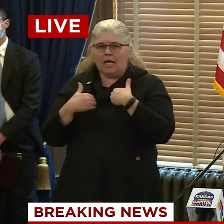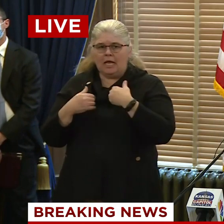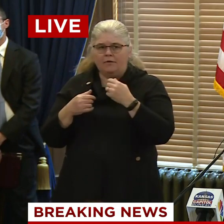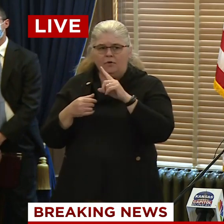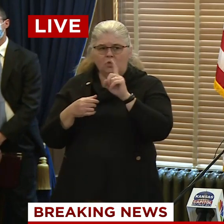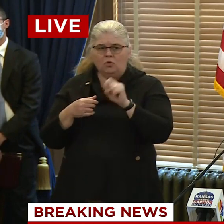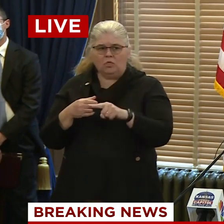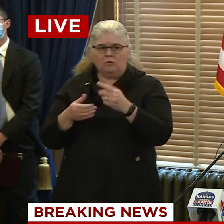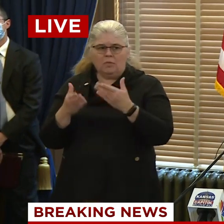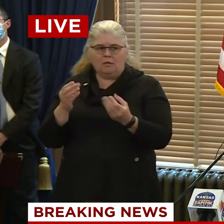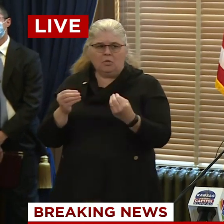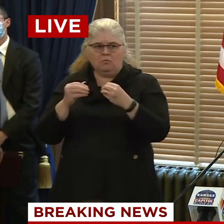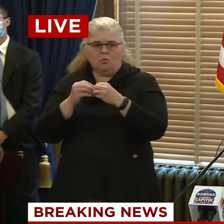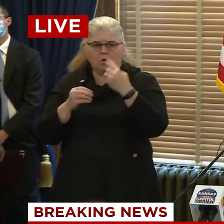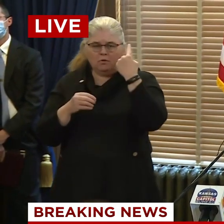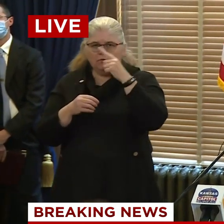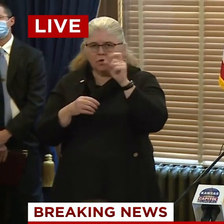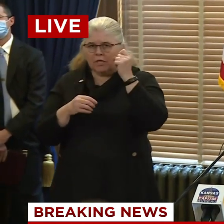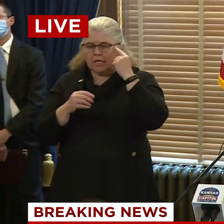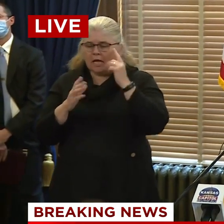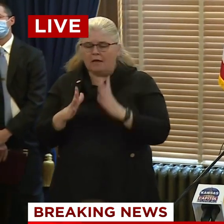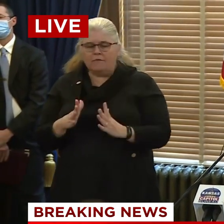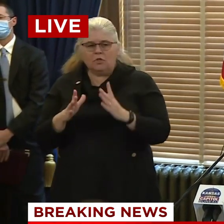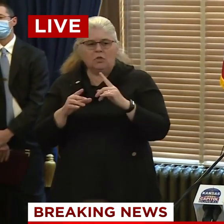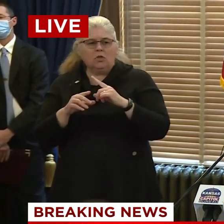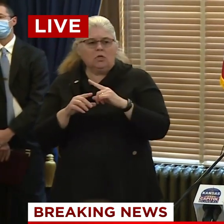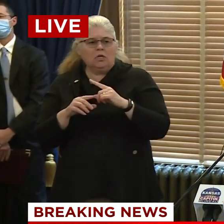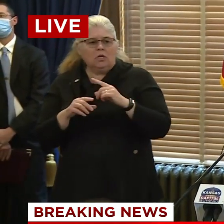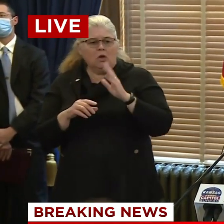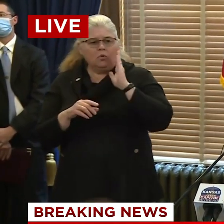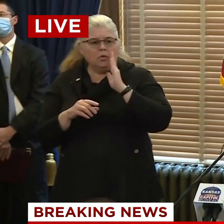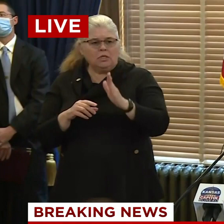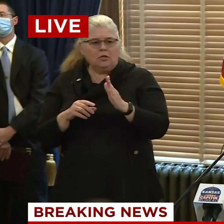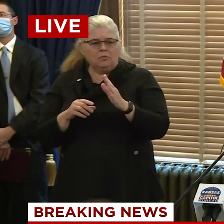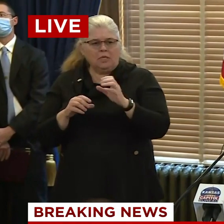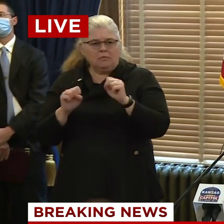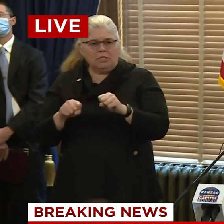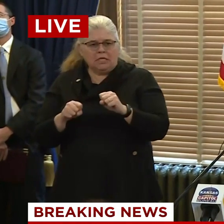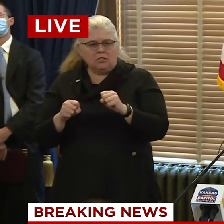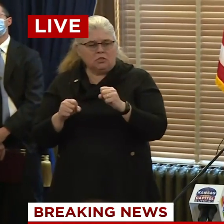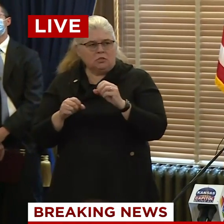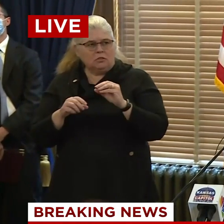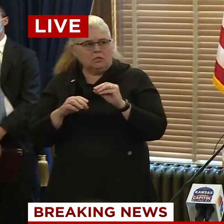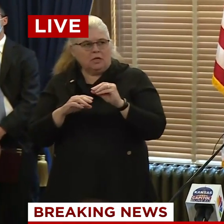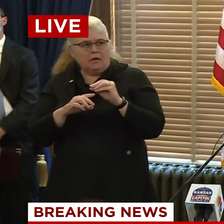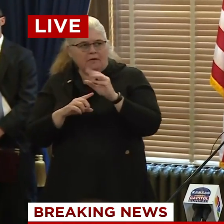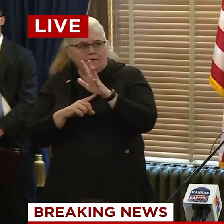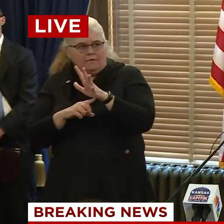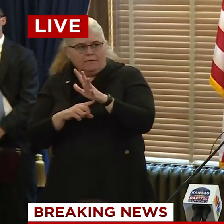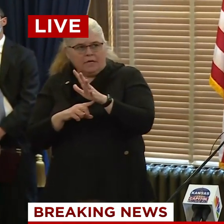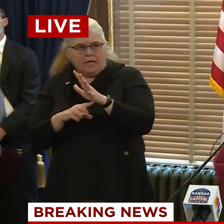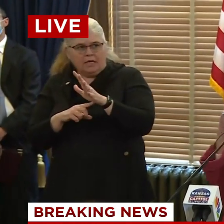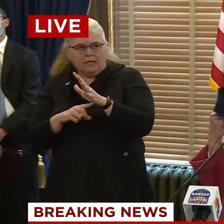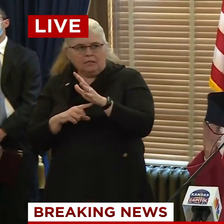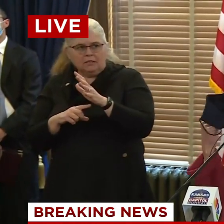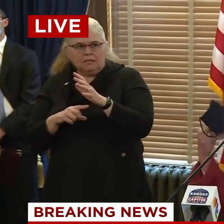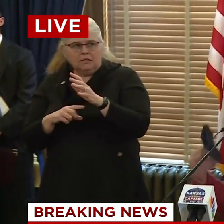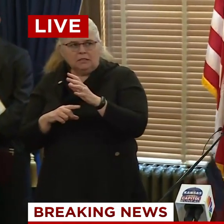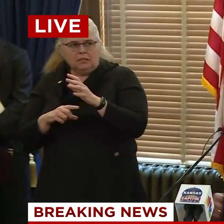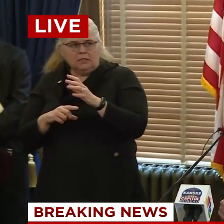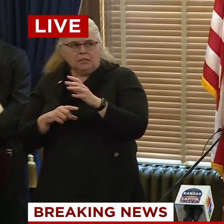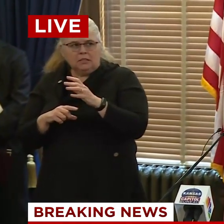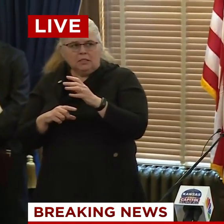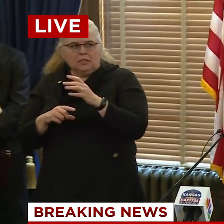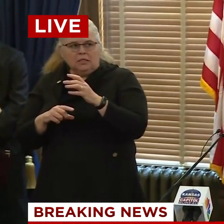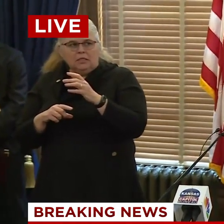was wondering, would there be any potential effects on these from these rolling blackouts on kind of the vaccine